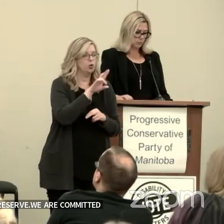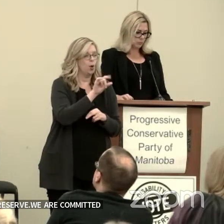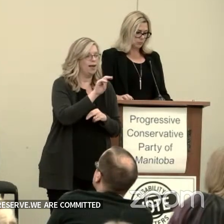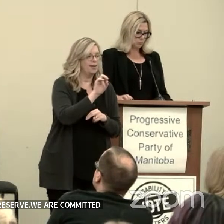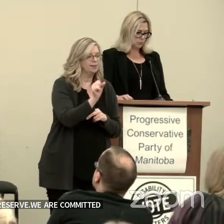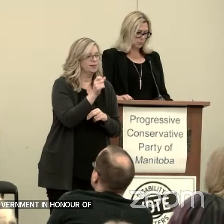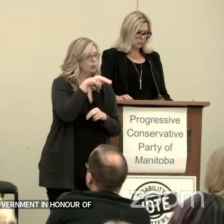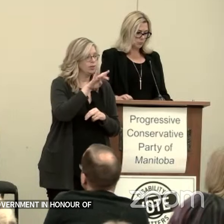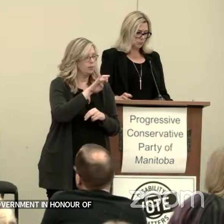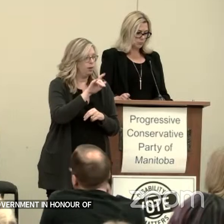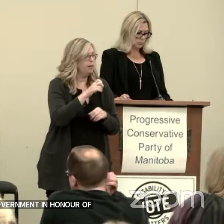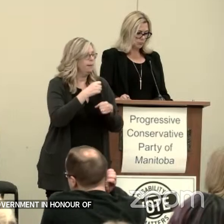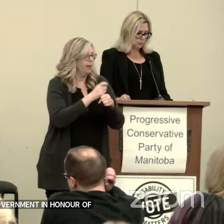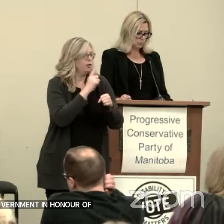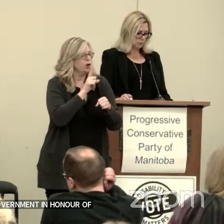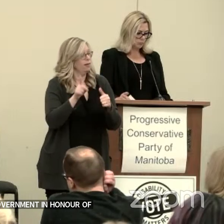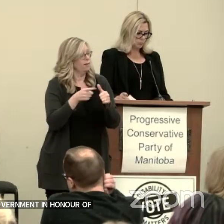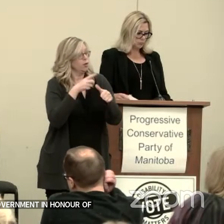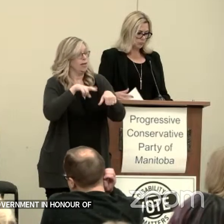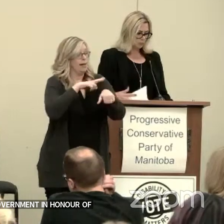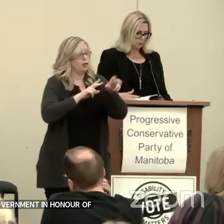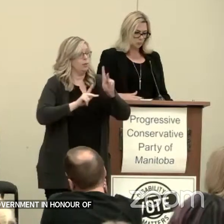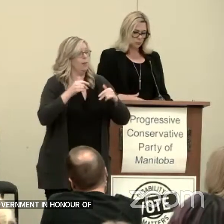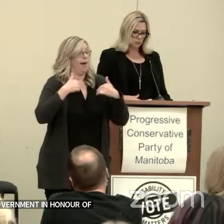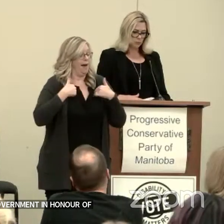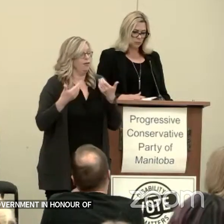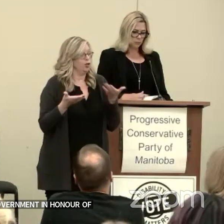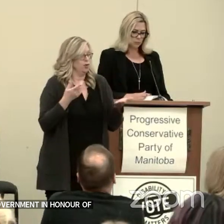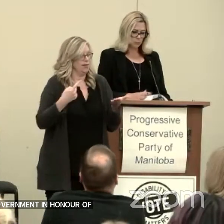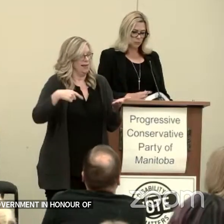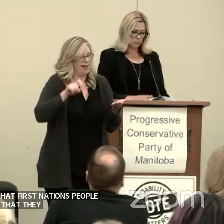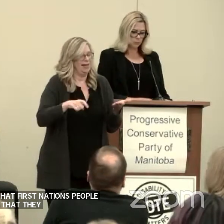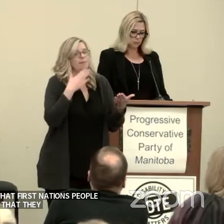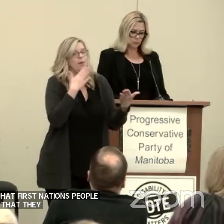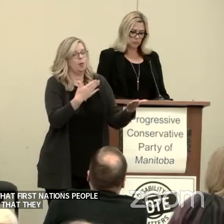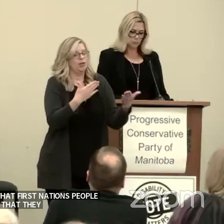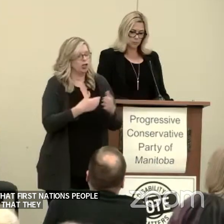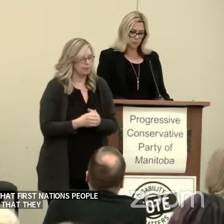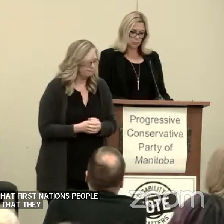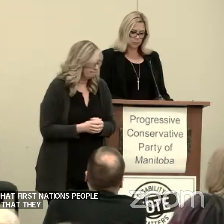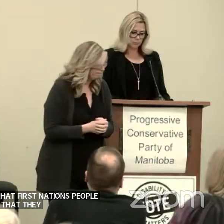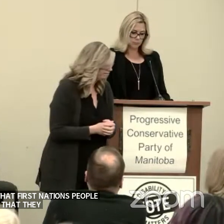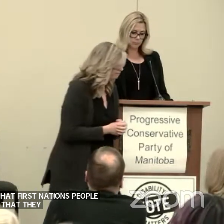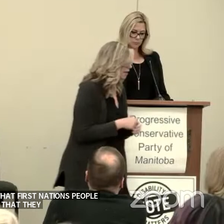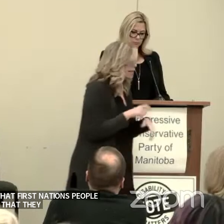First Nations people have the services that they rightly deserve. Miigwech.